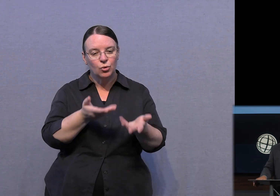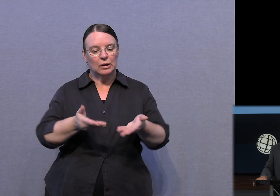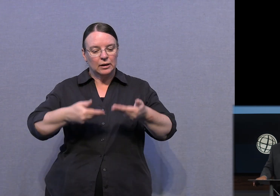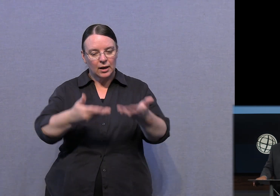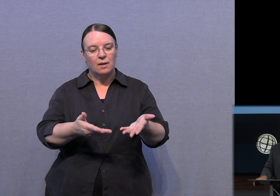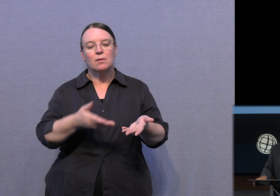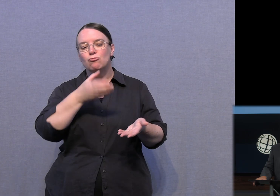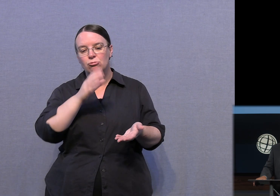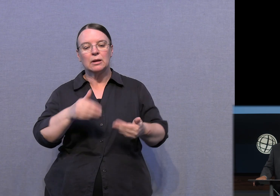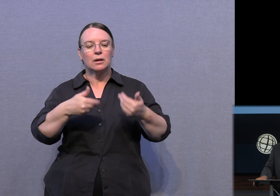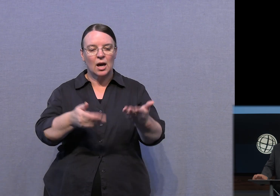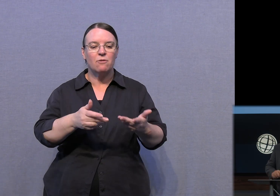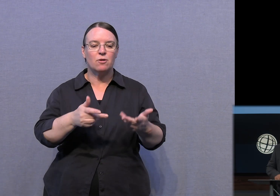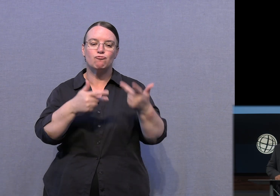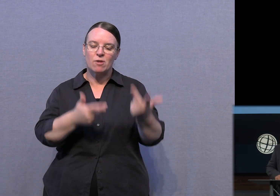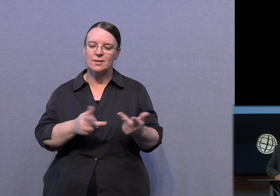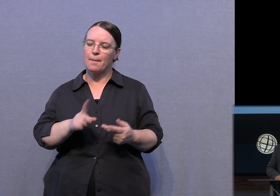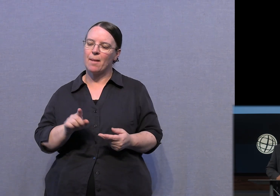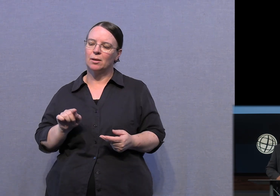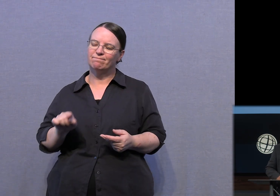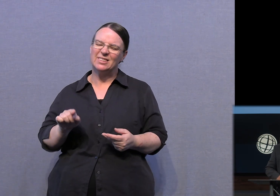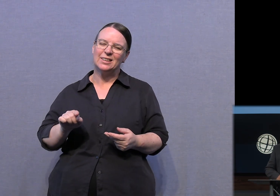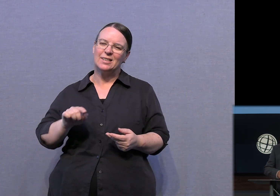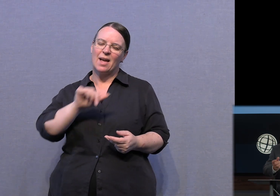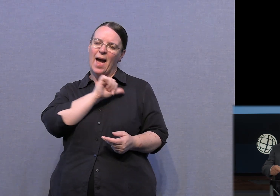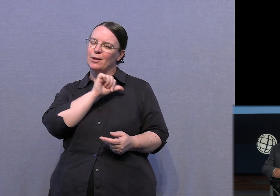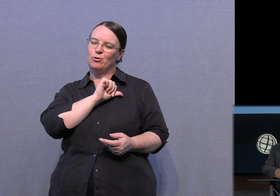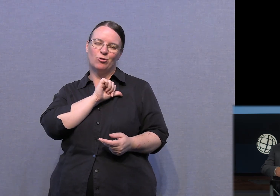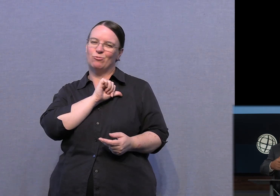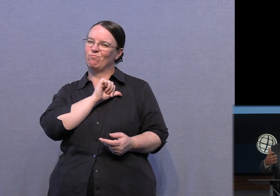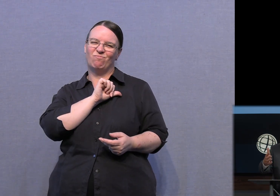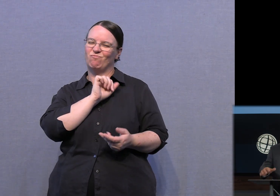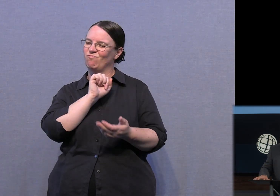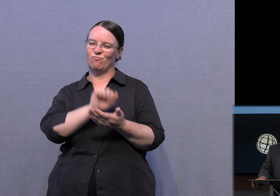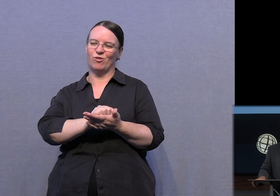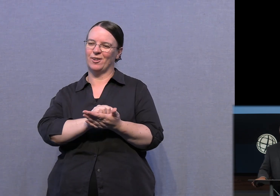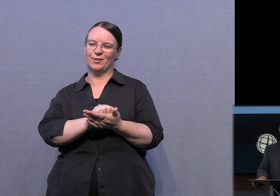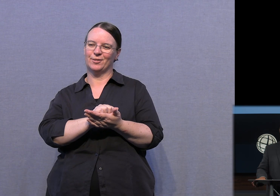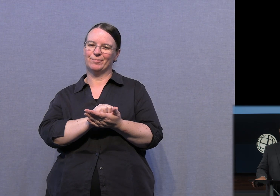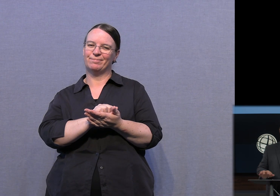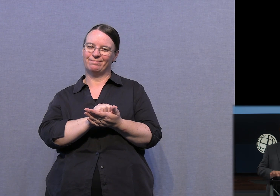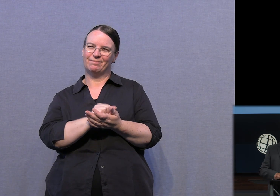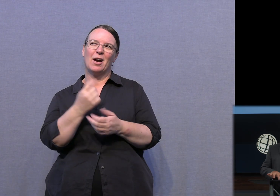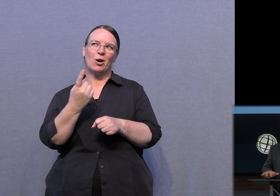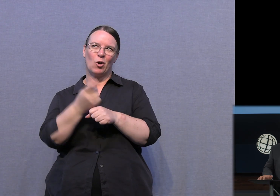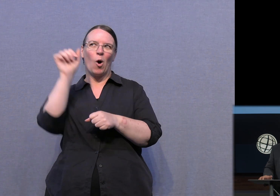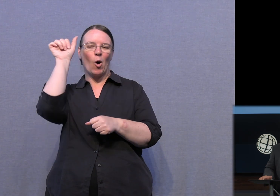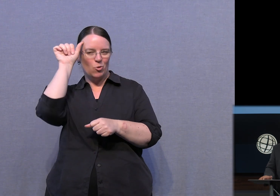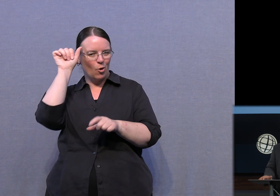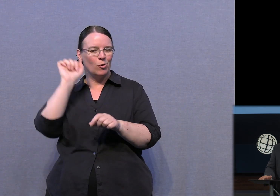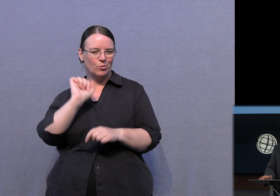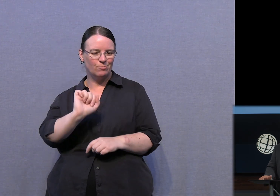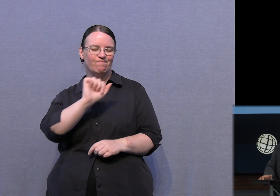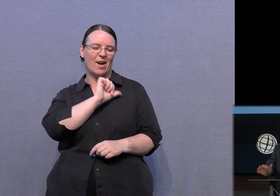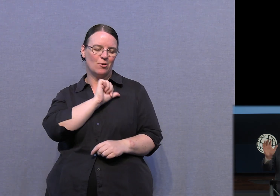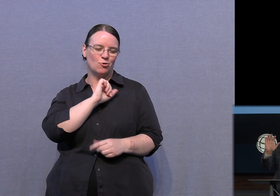struggling with the right attitude. And so God begins to deal with him. God obviously knows that he doesn't have the best attitude.